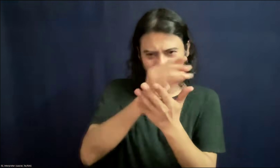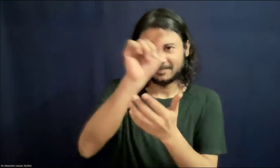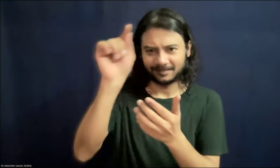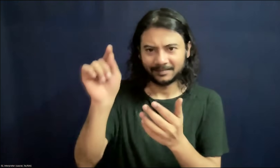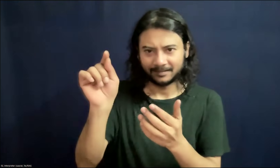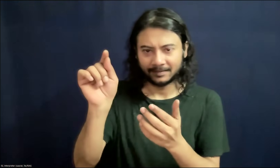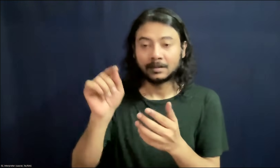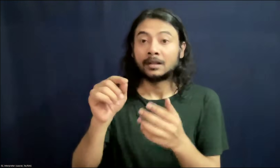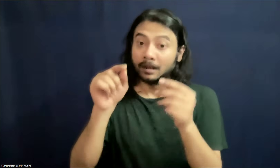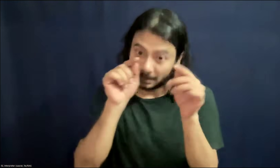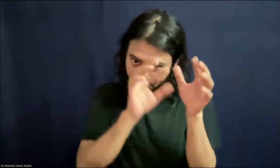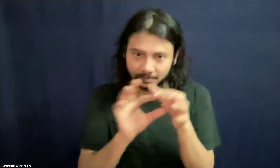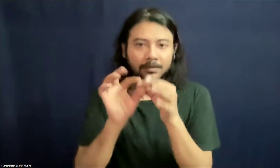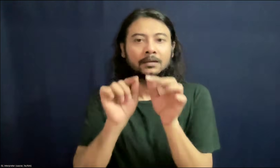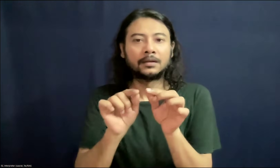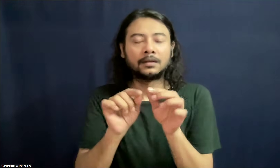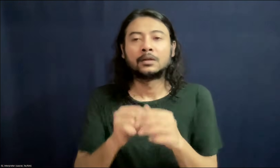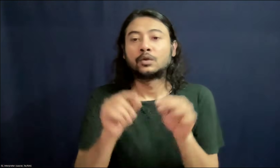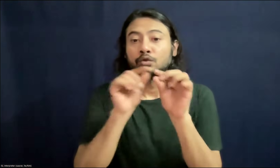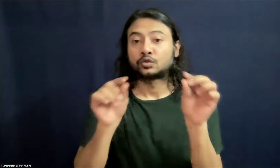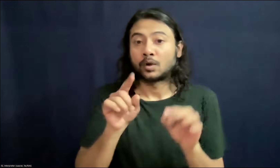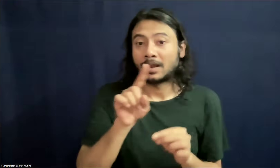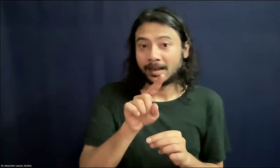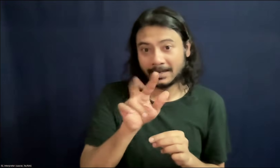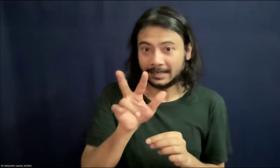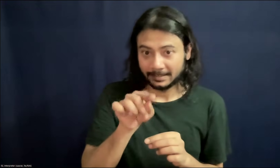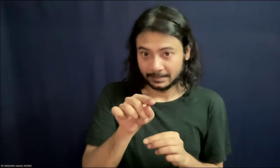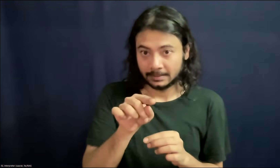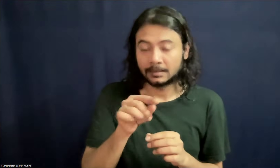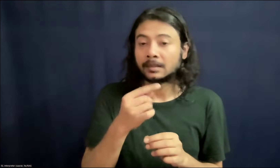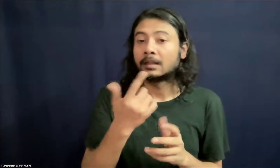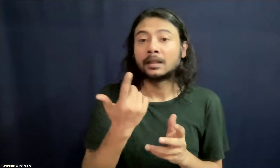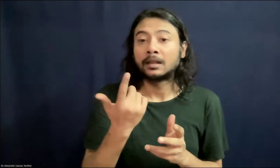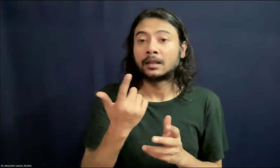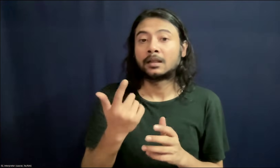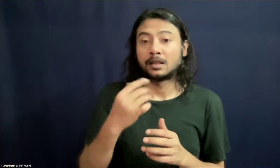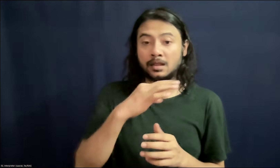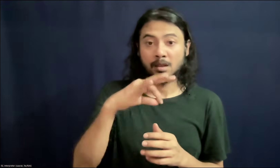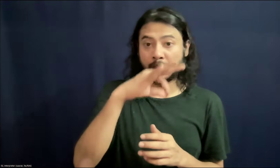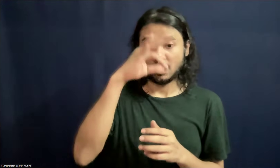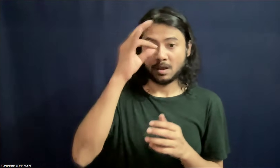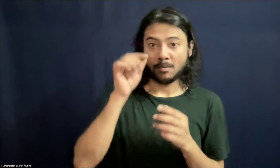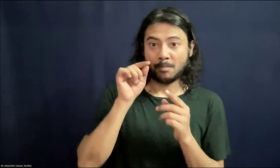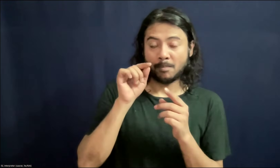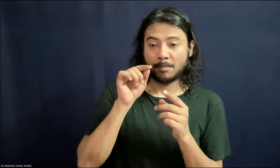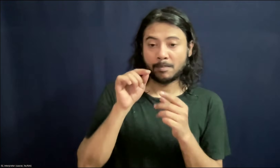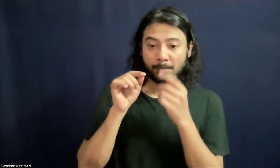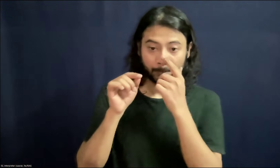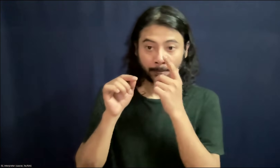uh, that Paramatma who lives within the heart is I am that Paramatma.